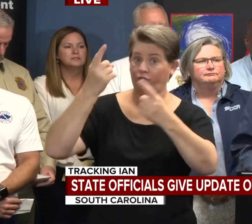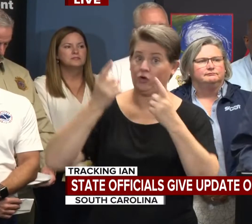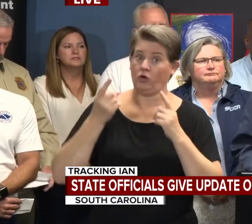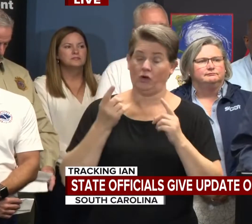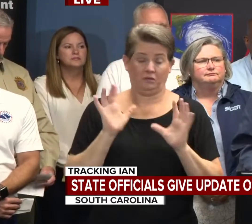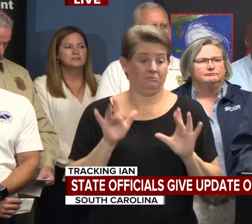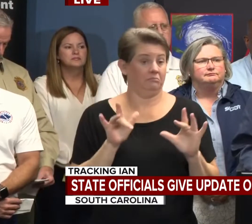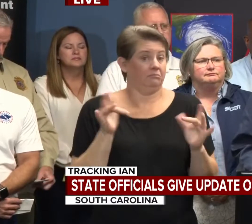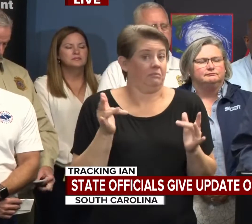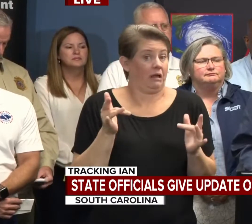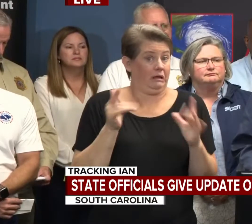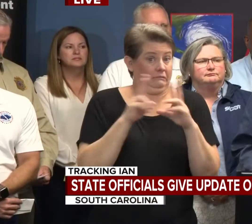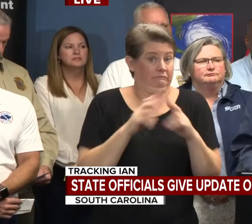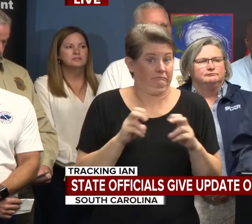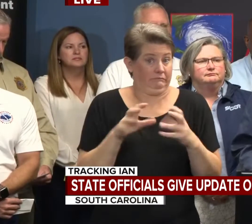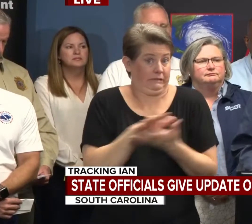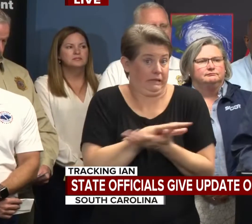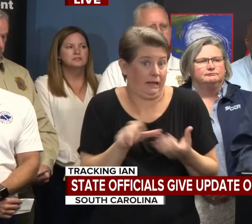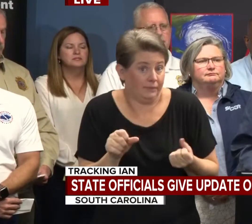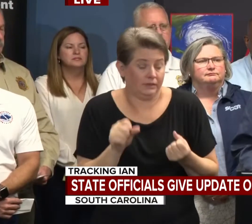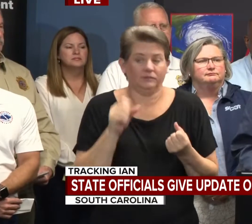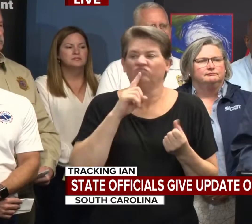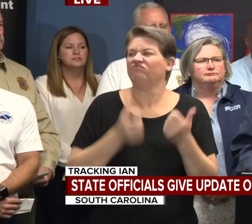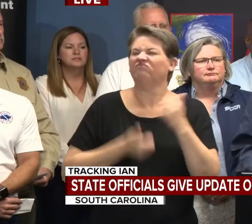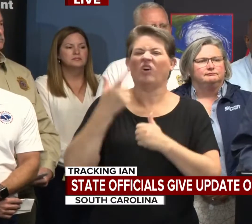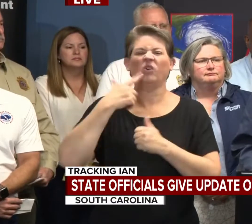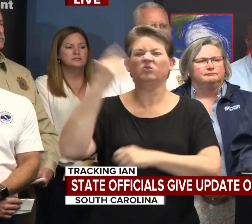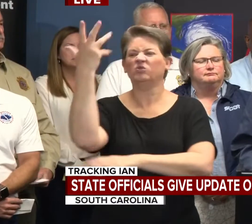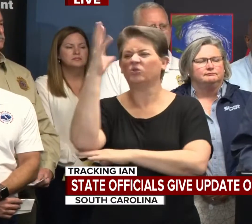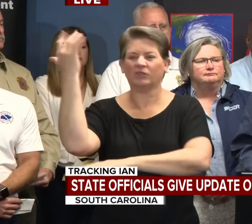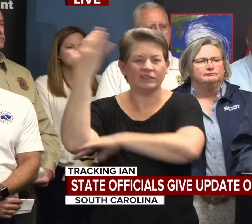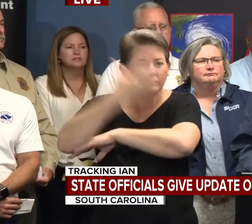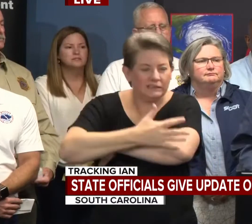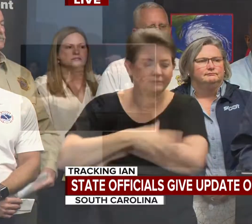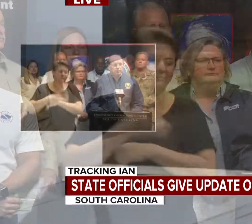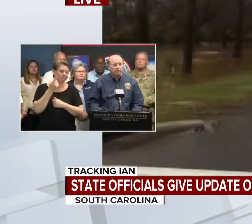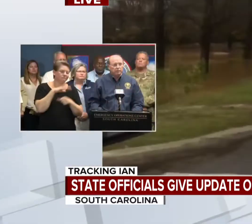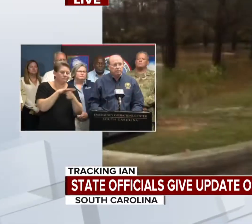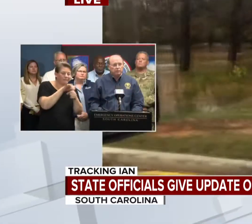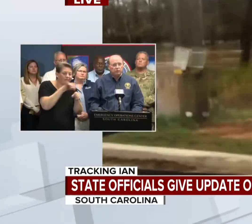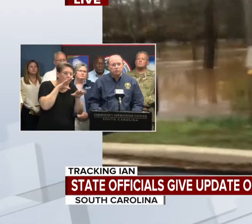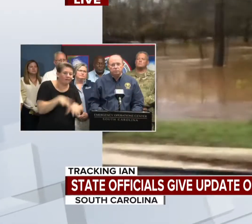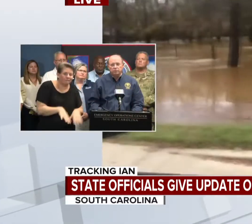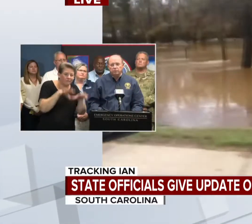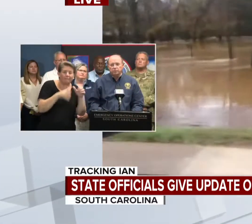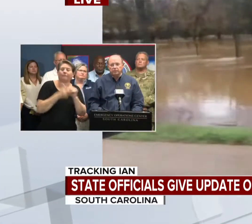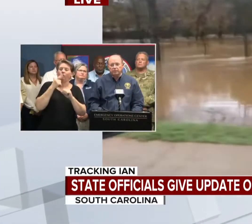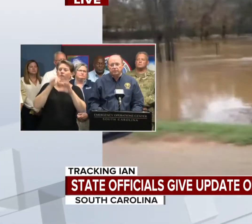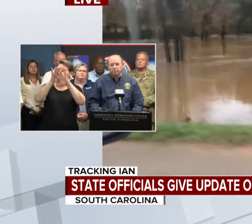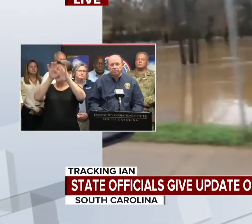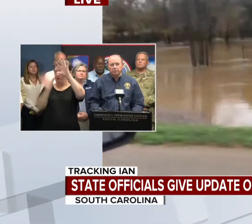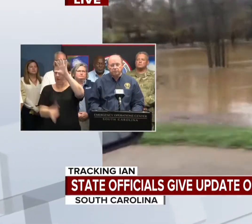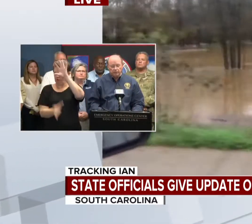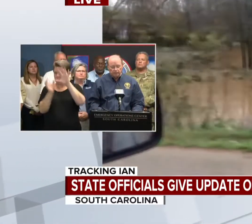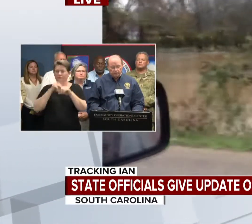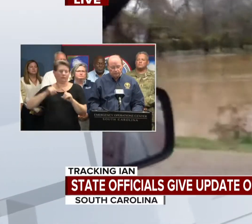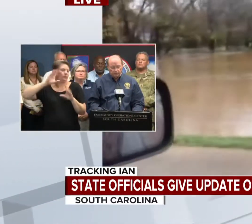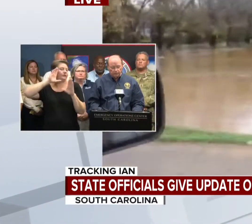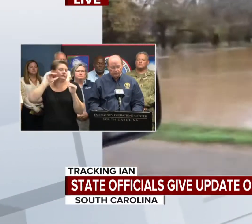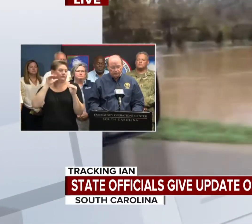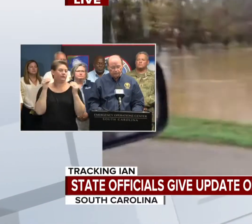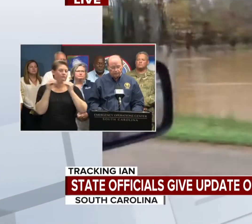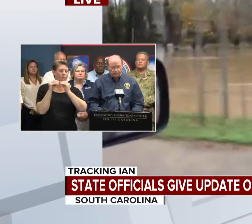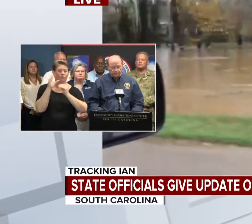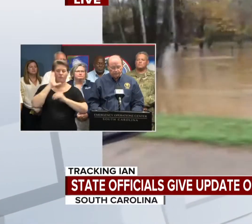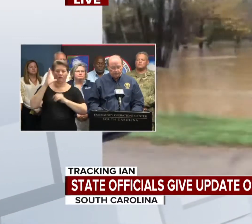with basically reports of downed trees and localized flooding, mostly along the coast, but we expect that to build over